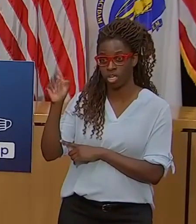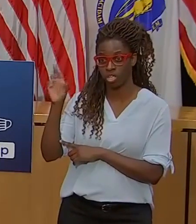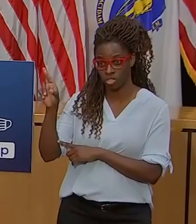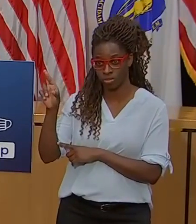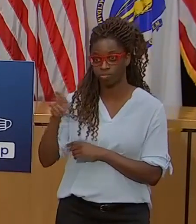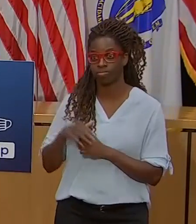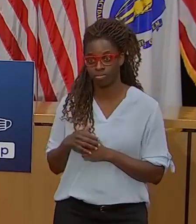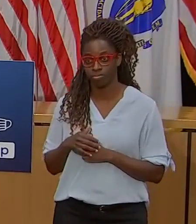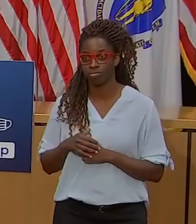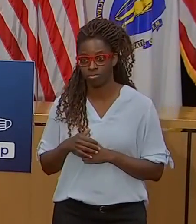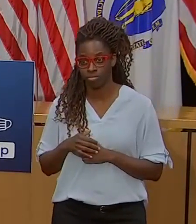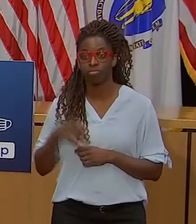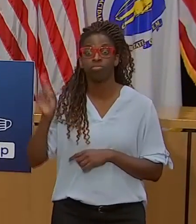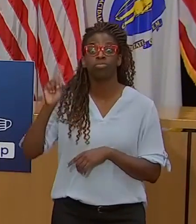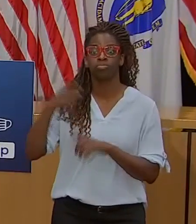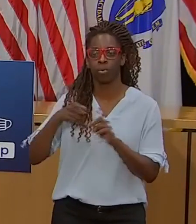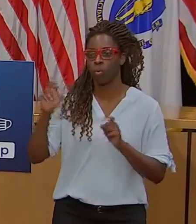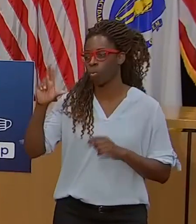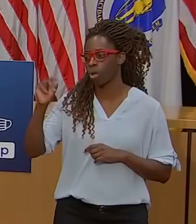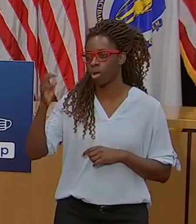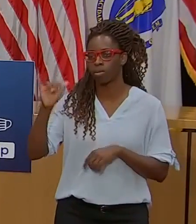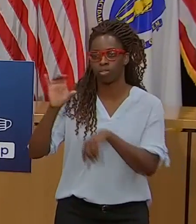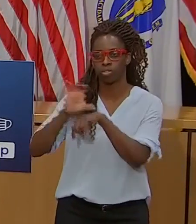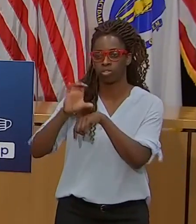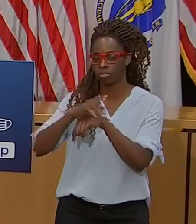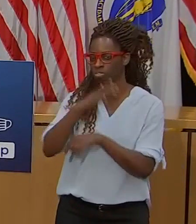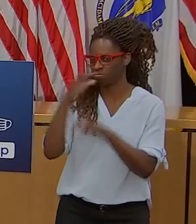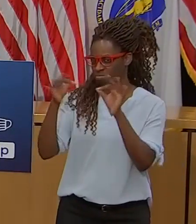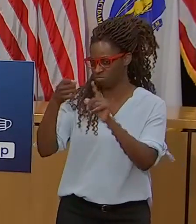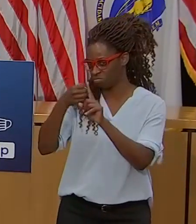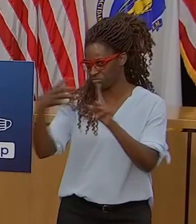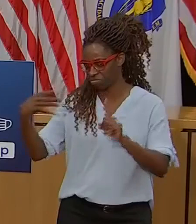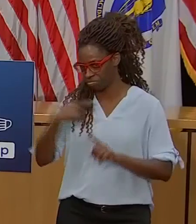group will talk a little more about that.